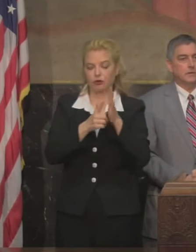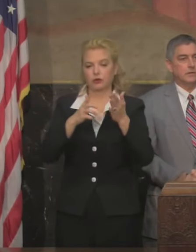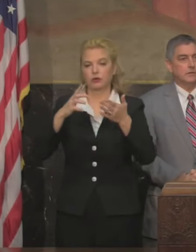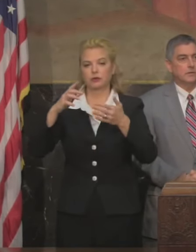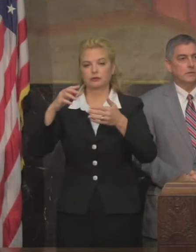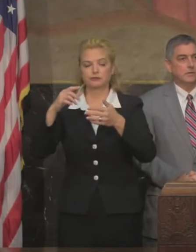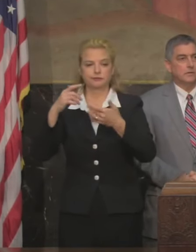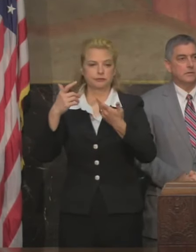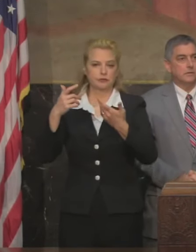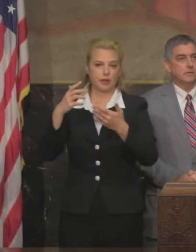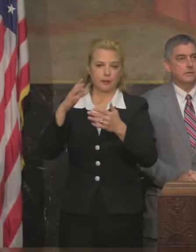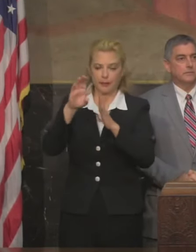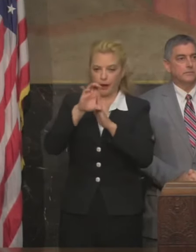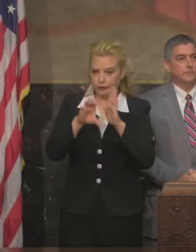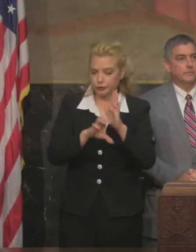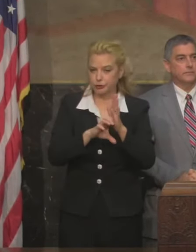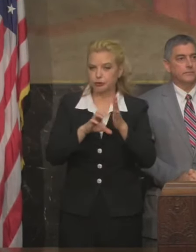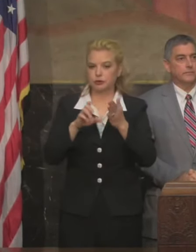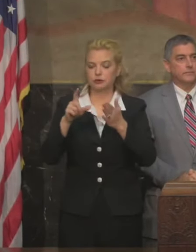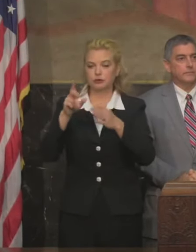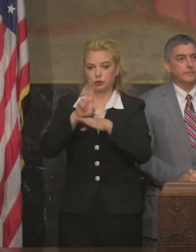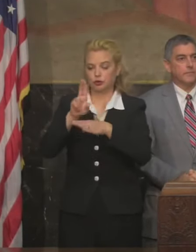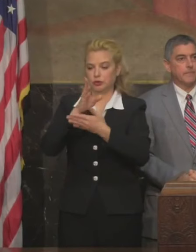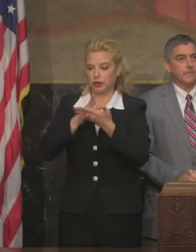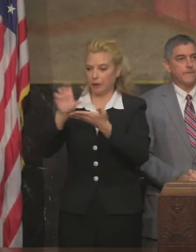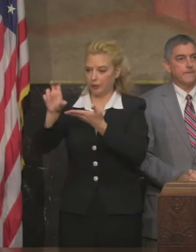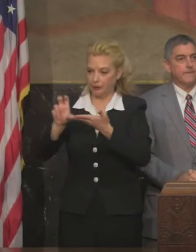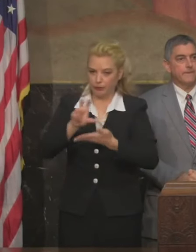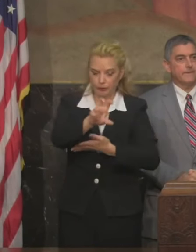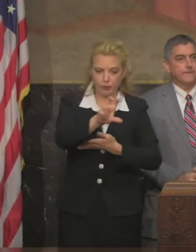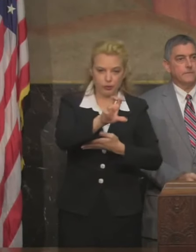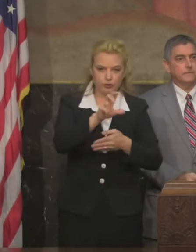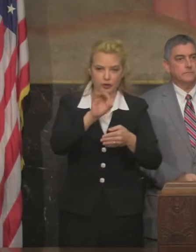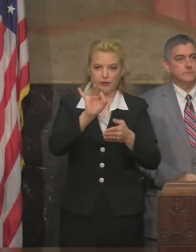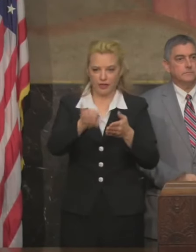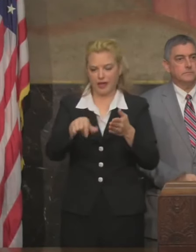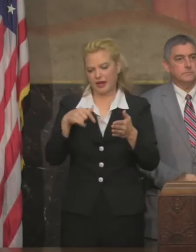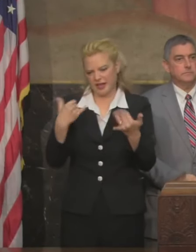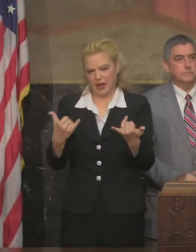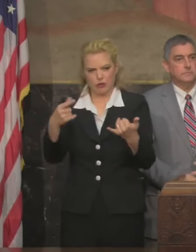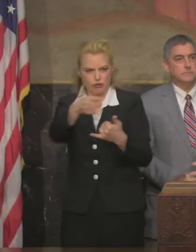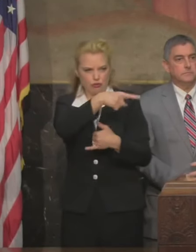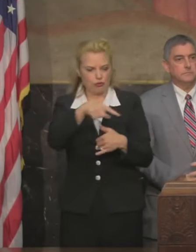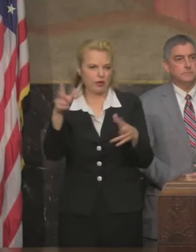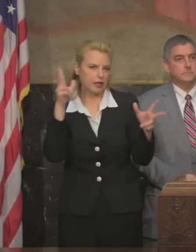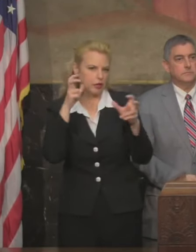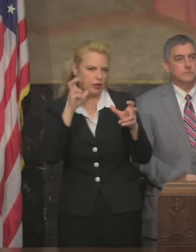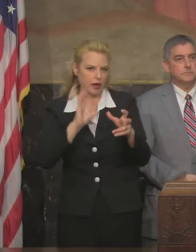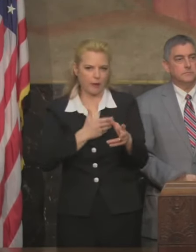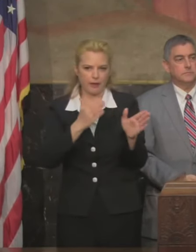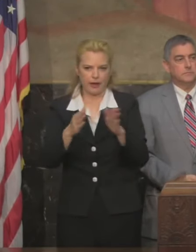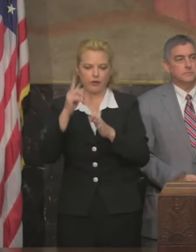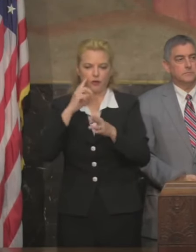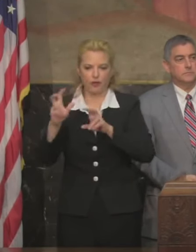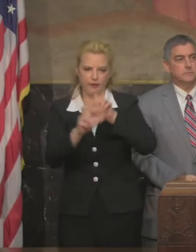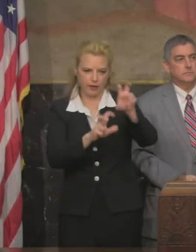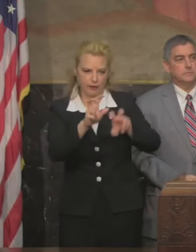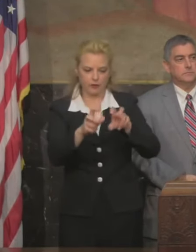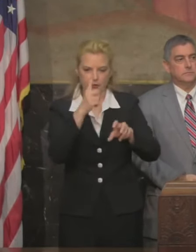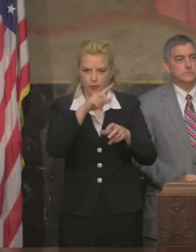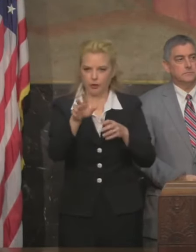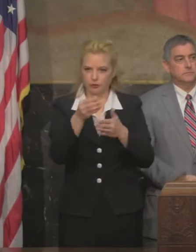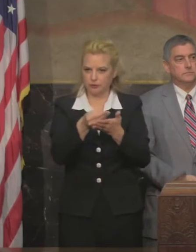surplus that by Constitution directs some portion of that. And today you're hearing our plan for the investment of those dollars. And the